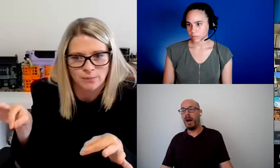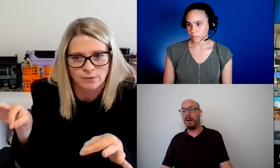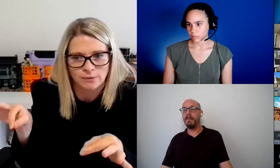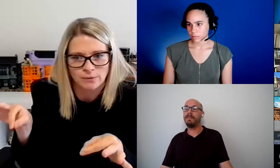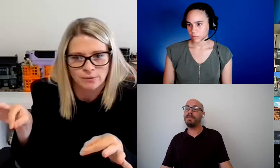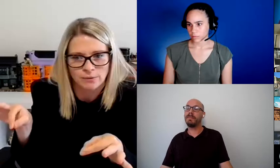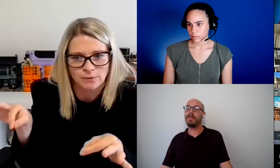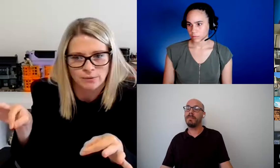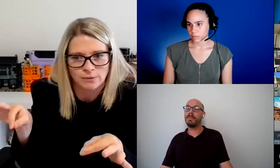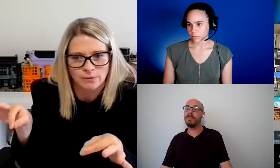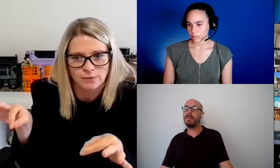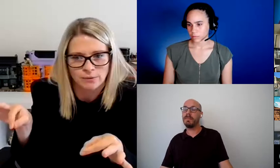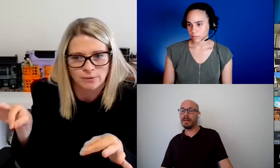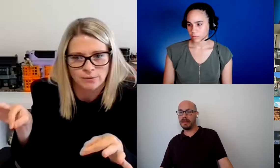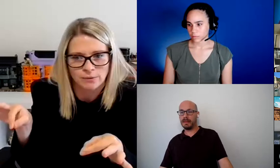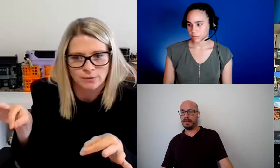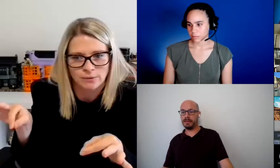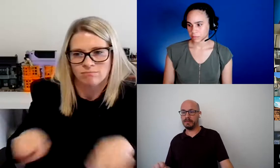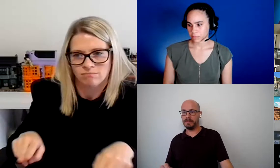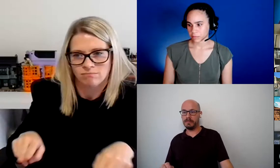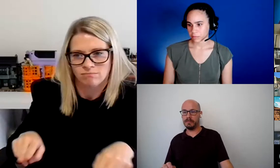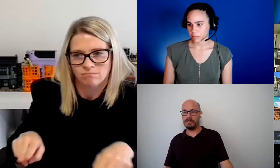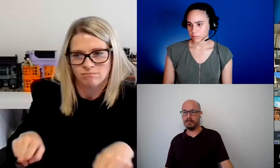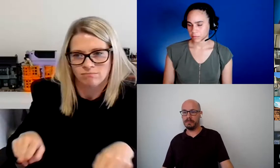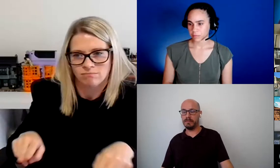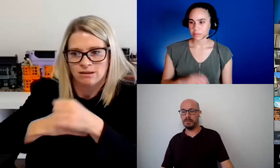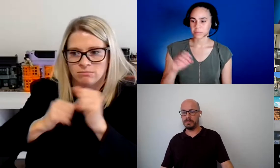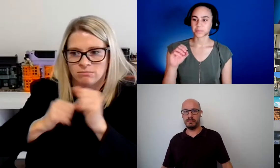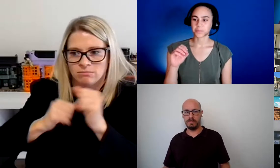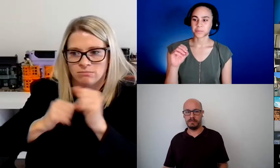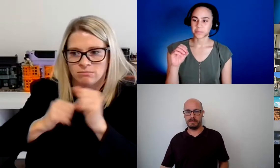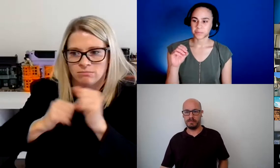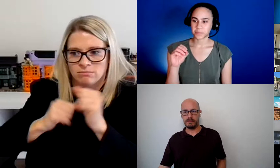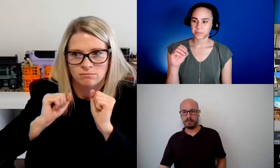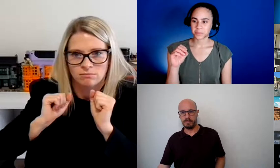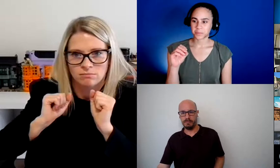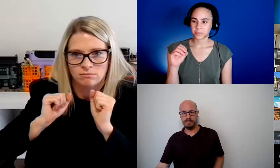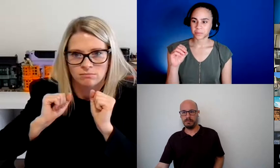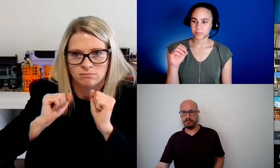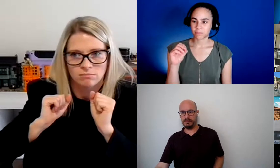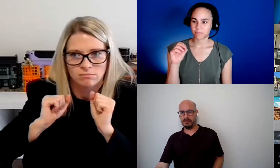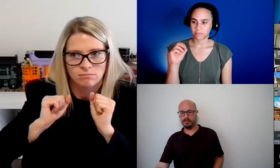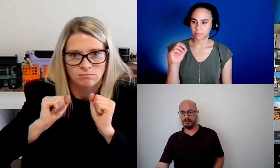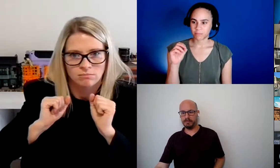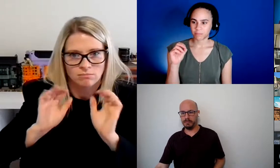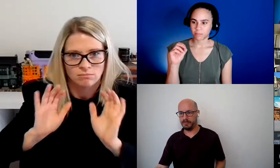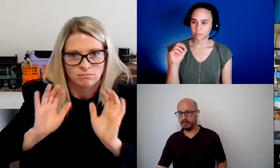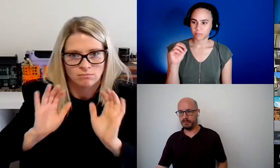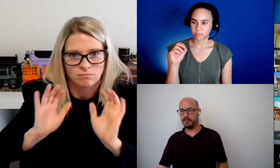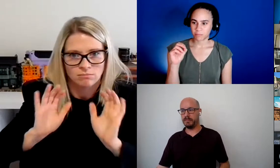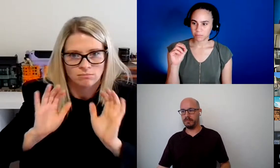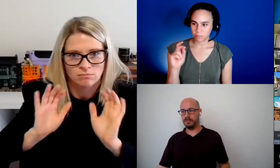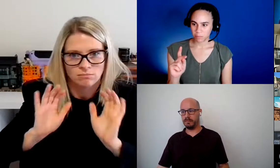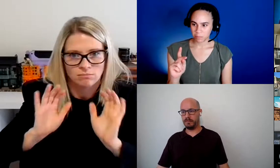Awesome. have a couple of more questions. Has Convo, the company, developed any training materials,